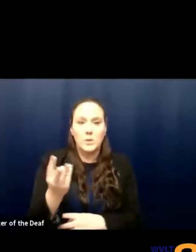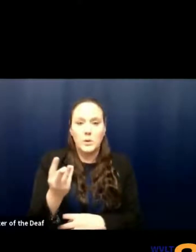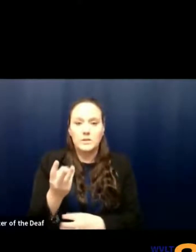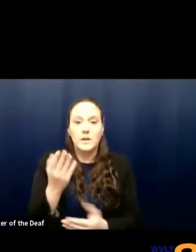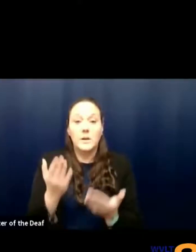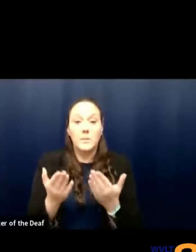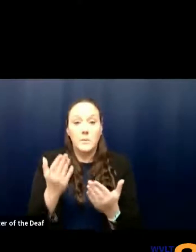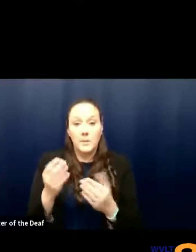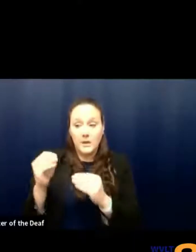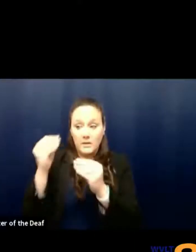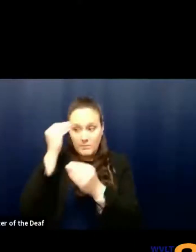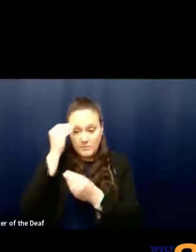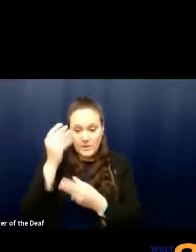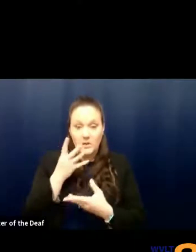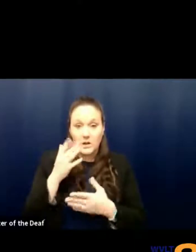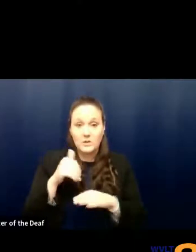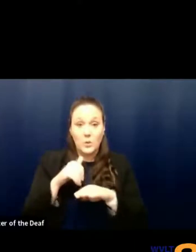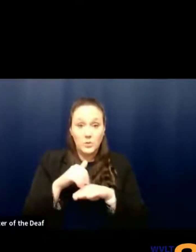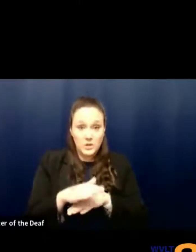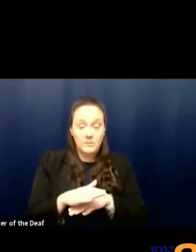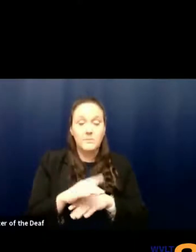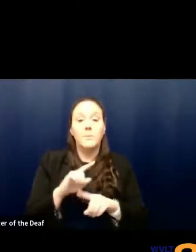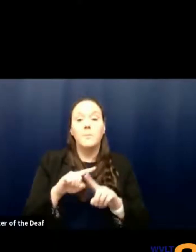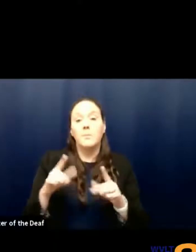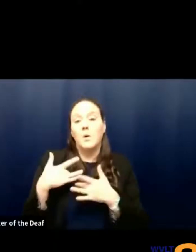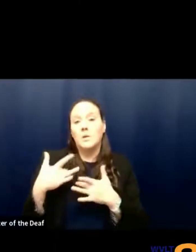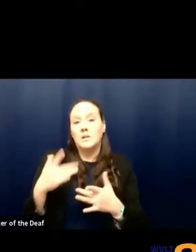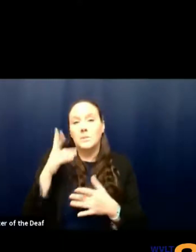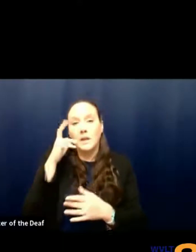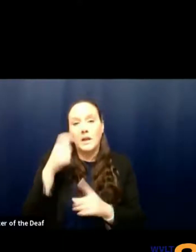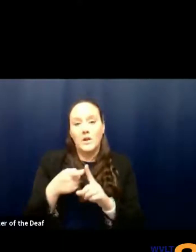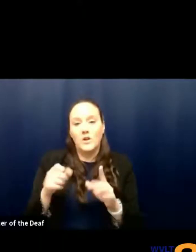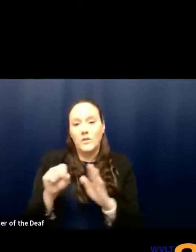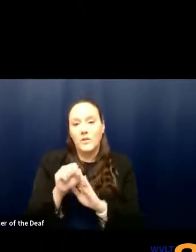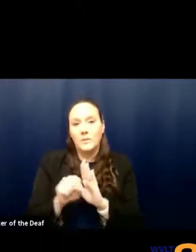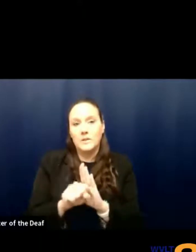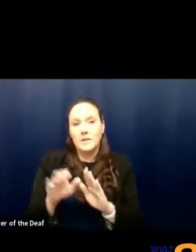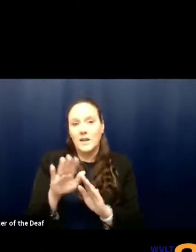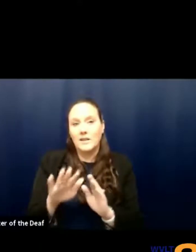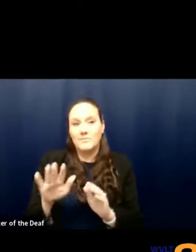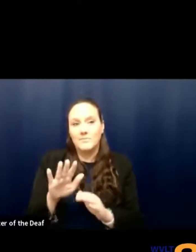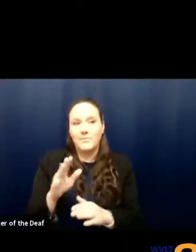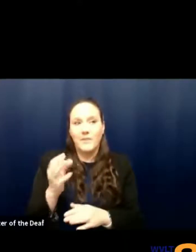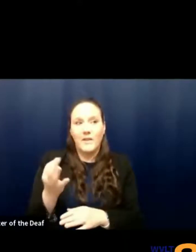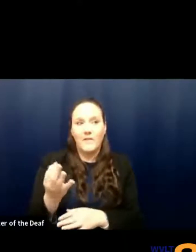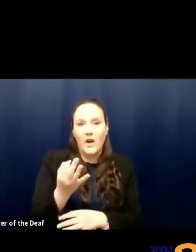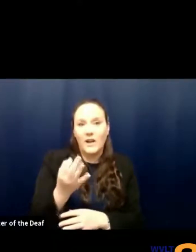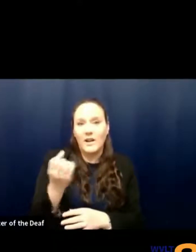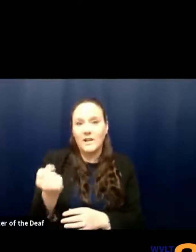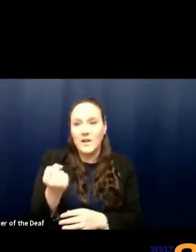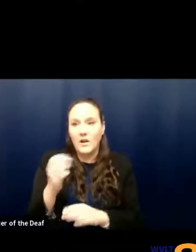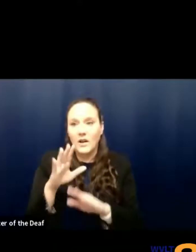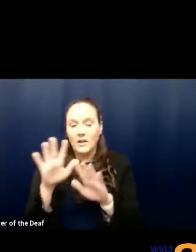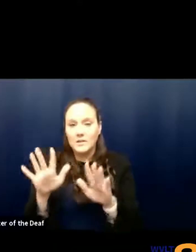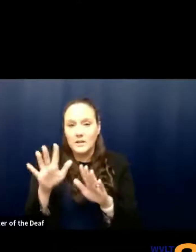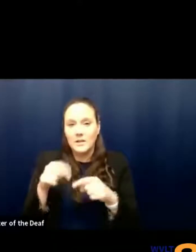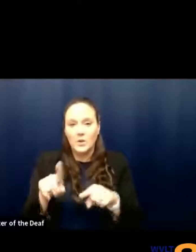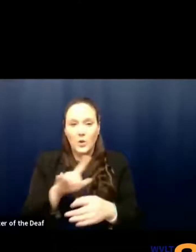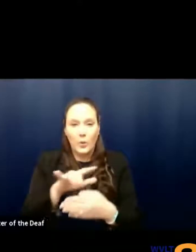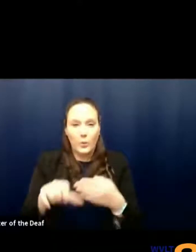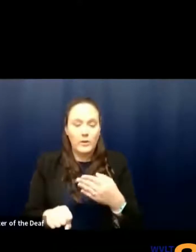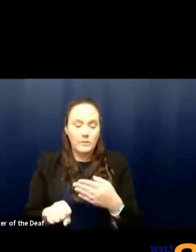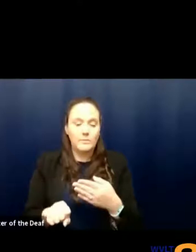of shipments. But we typically hear from the state on I believe Friday, Saturday, Sunday over the weekend at some point. And